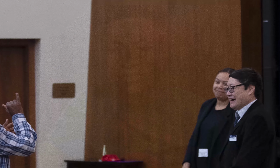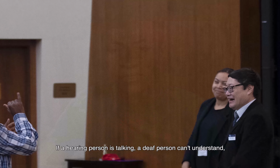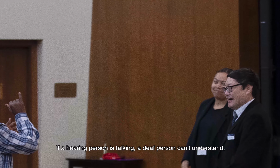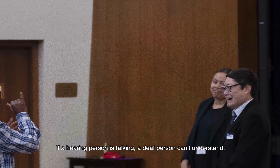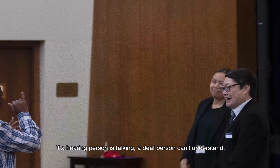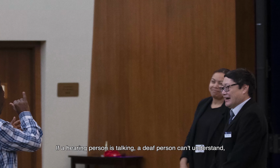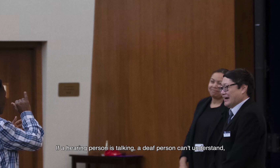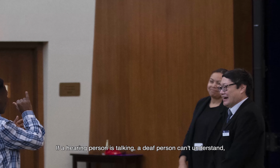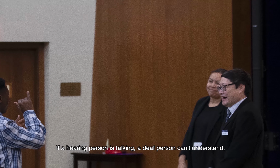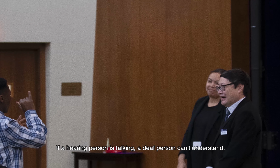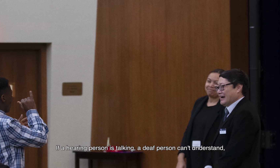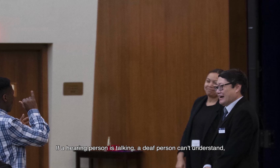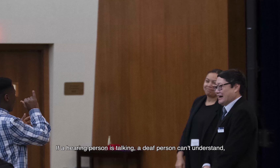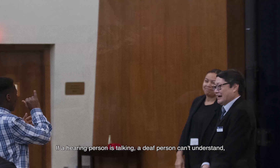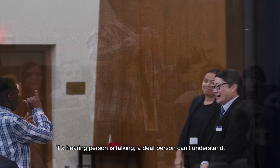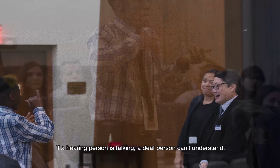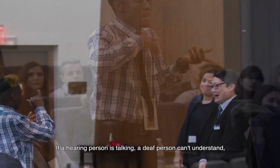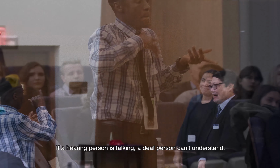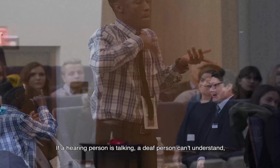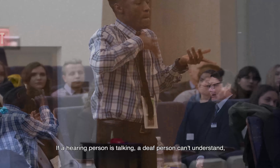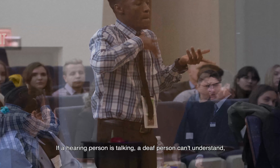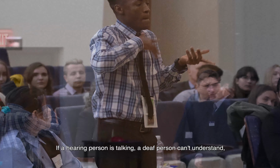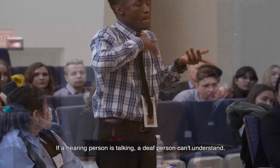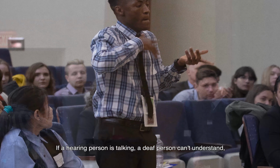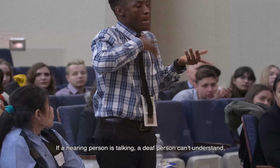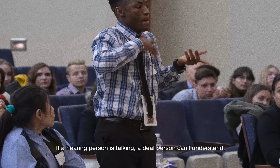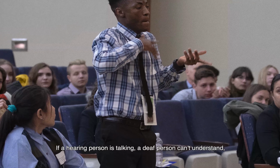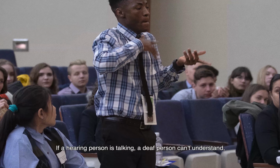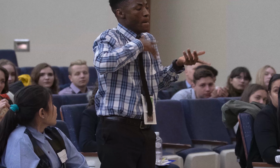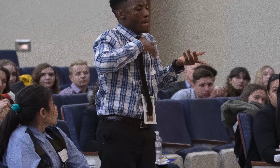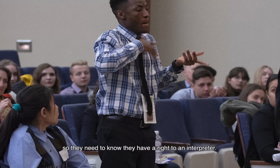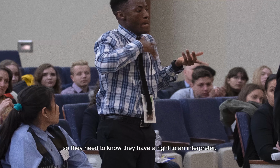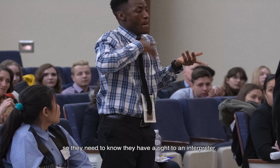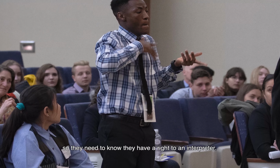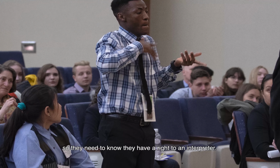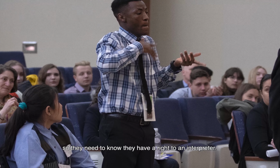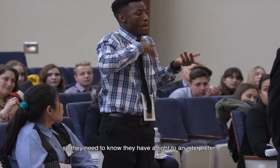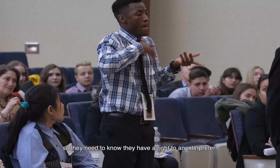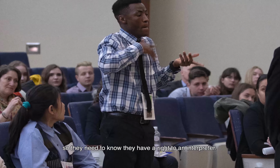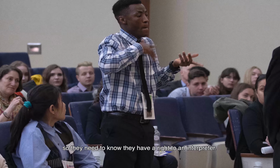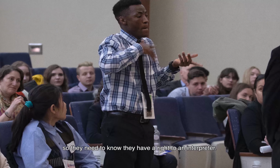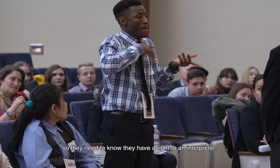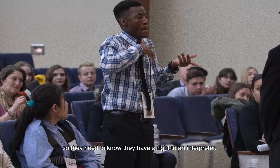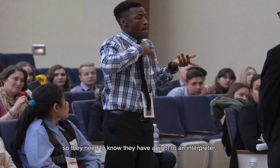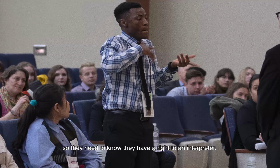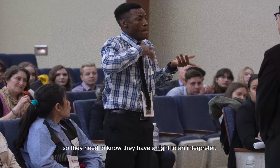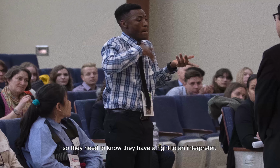If a hearing person is talking, the deaf person can't understand. So they need to know they have a right to an interpreter